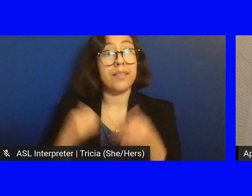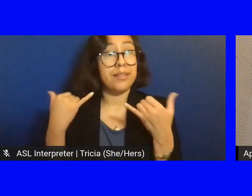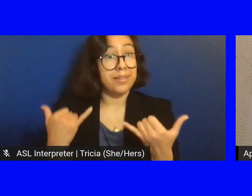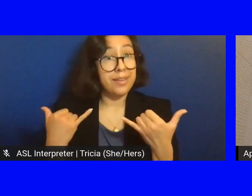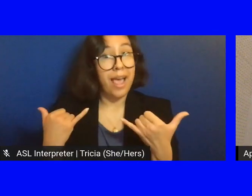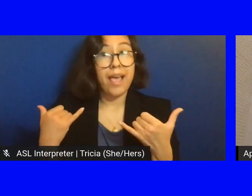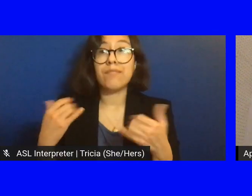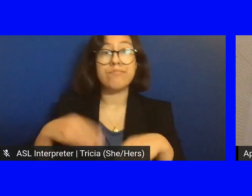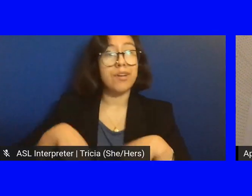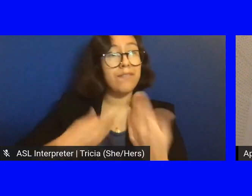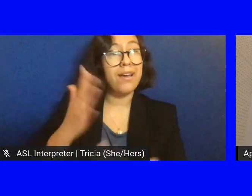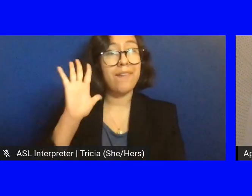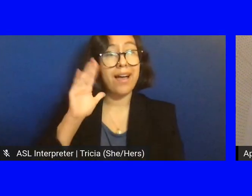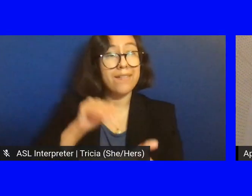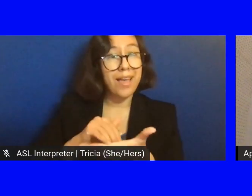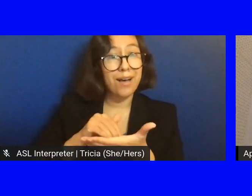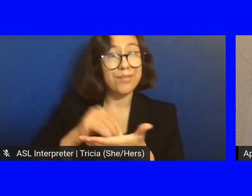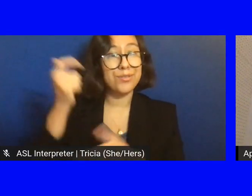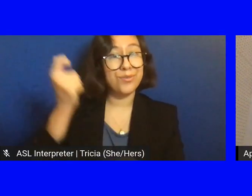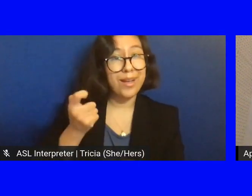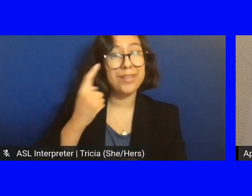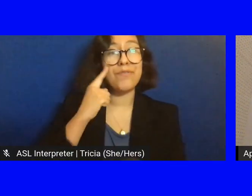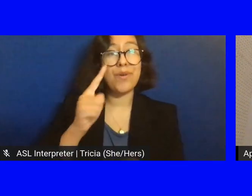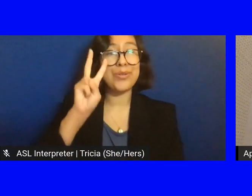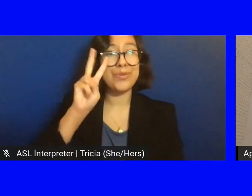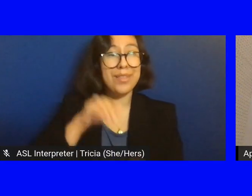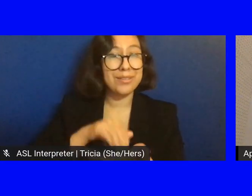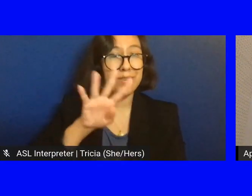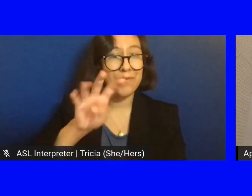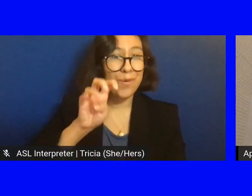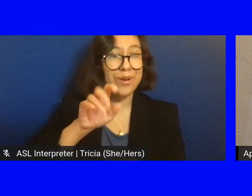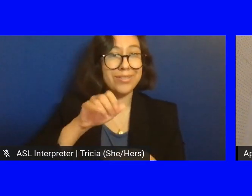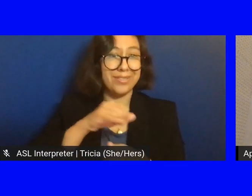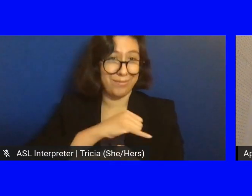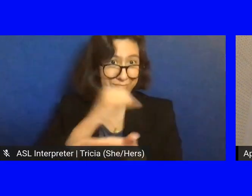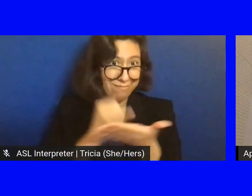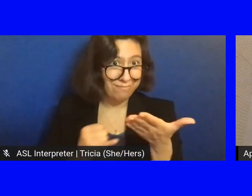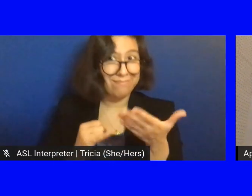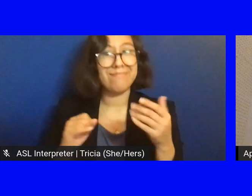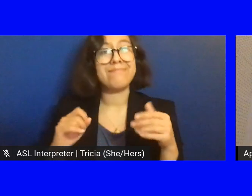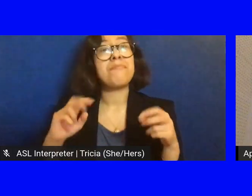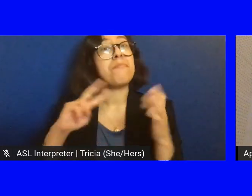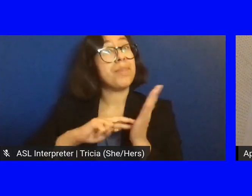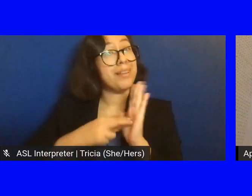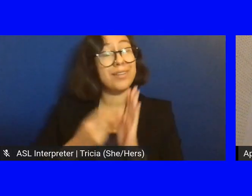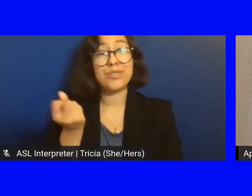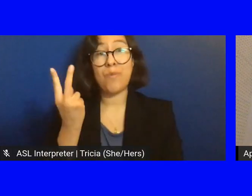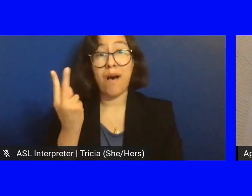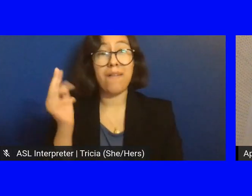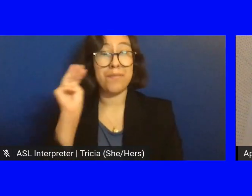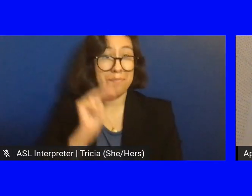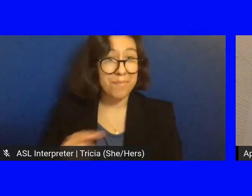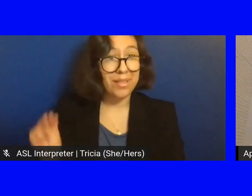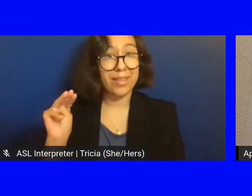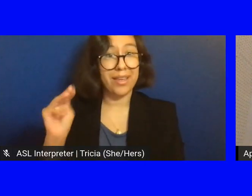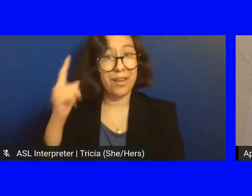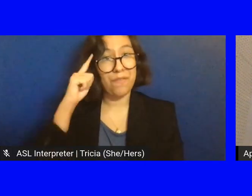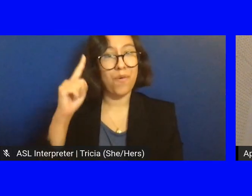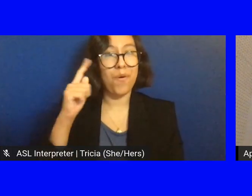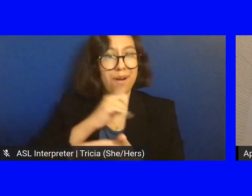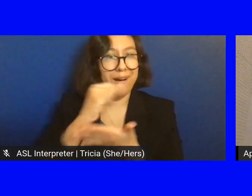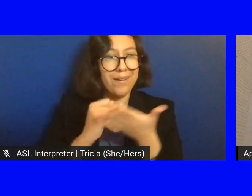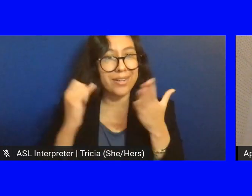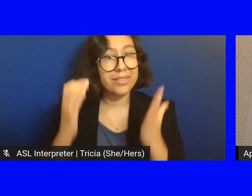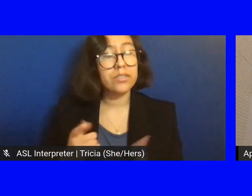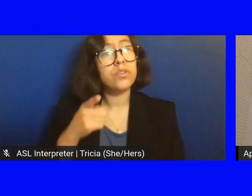provided $5,000 grants to 2,400 individual artists, so that's $12 million directly to artists in need. If you're an